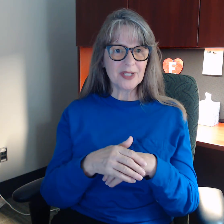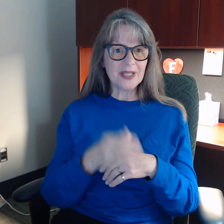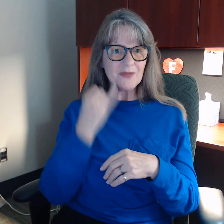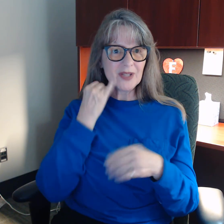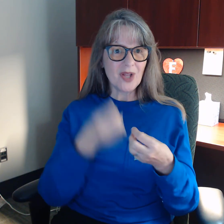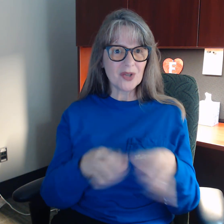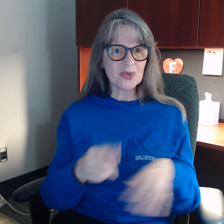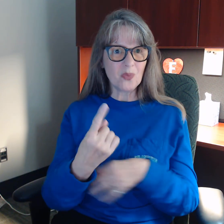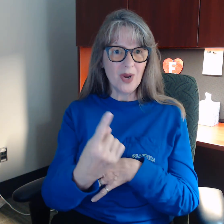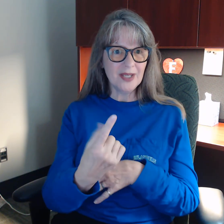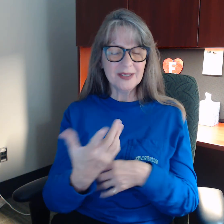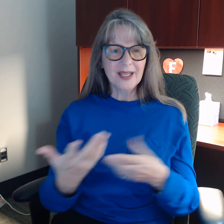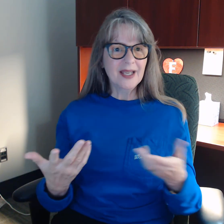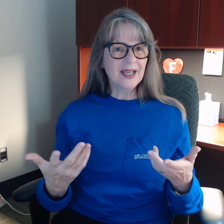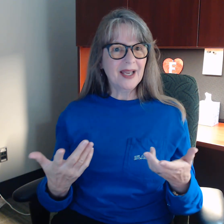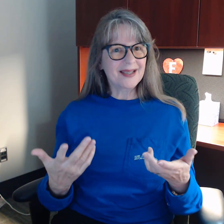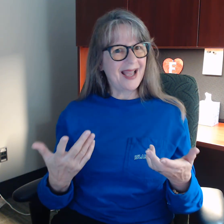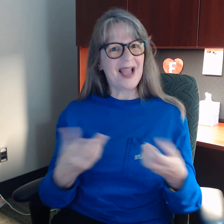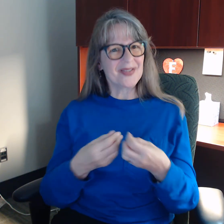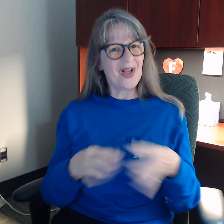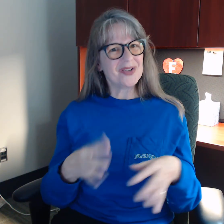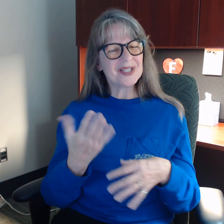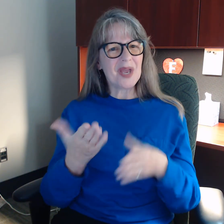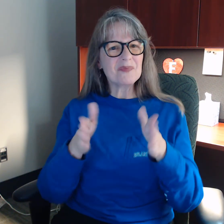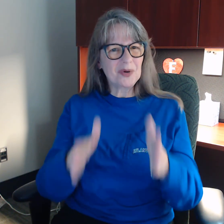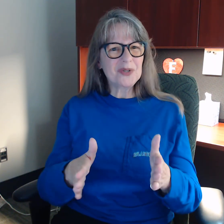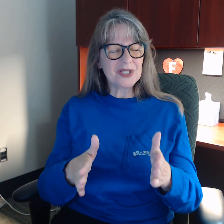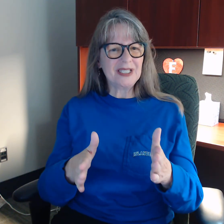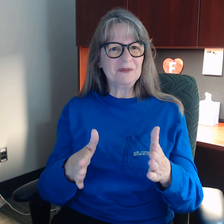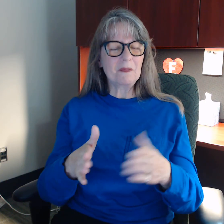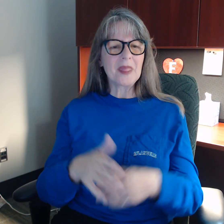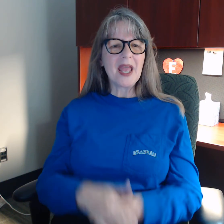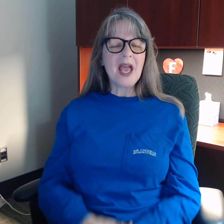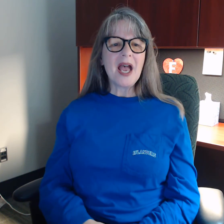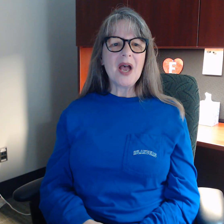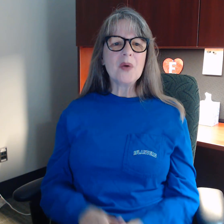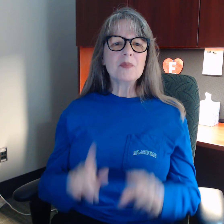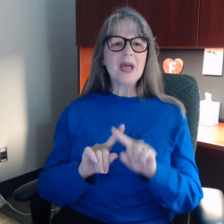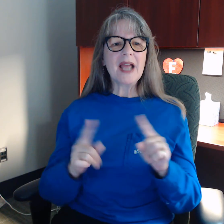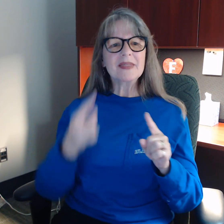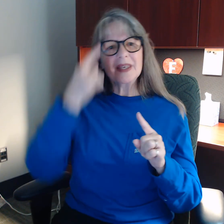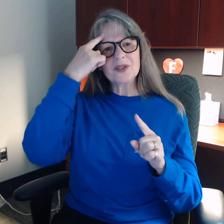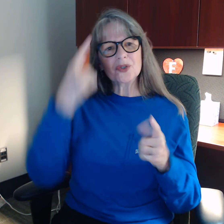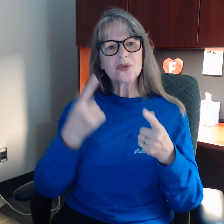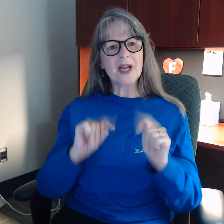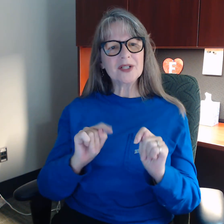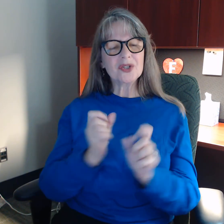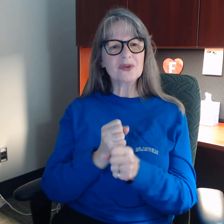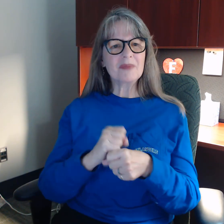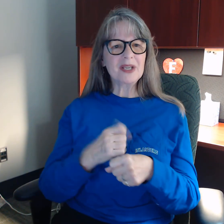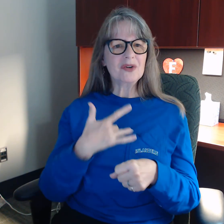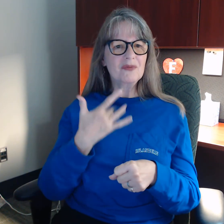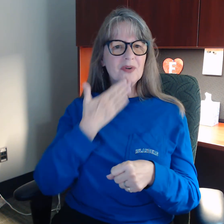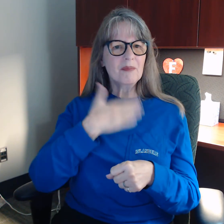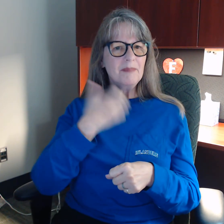If I lost one, I lost that person. But I think they're trying to make you feel